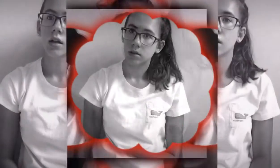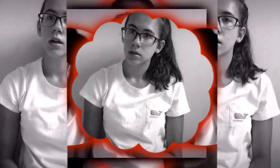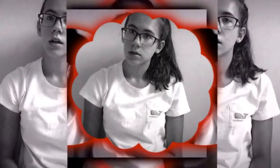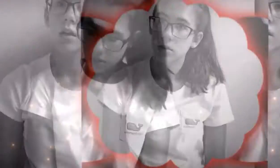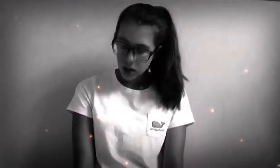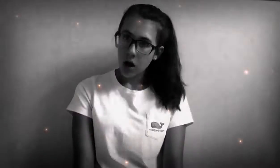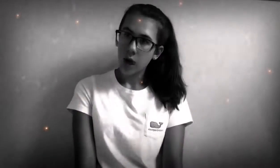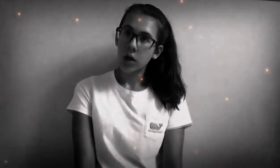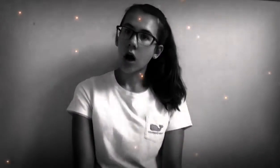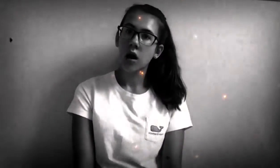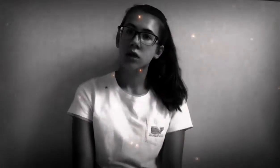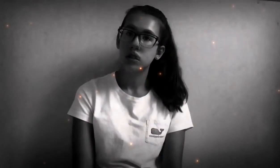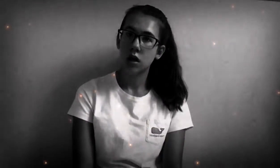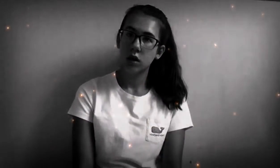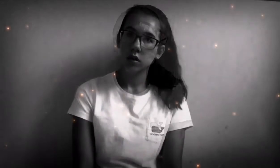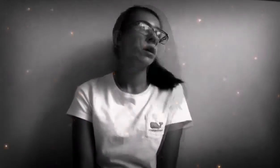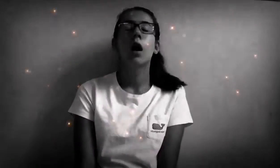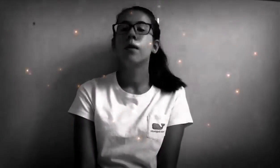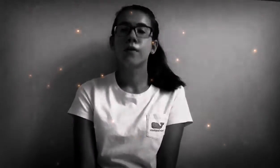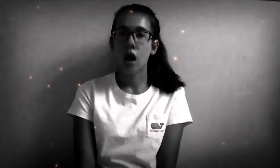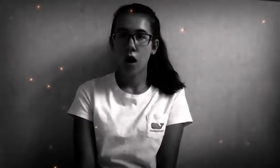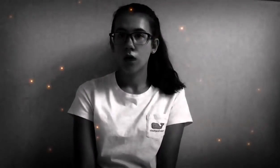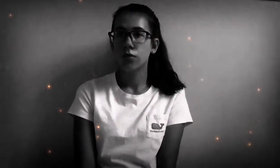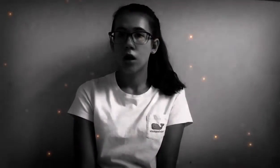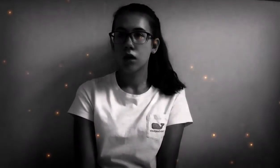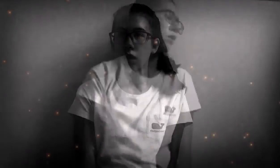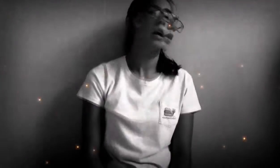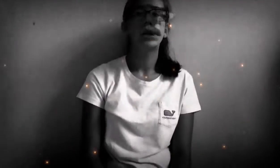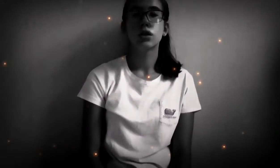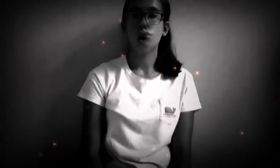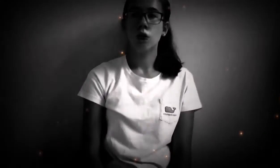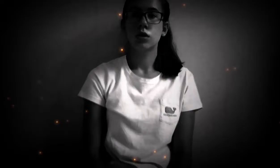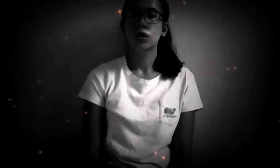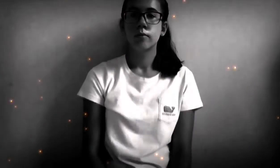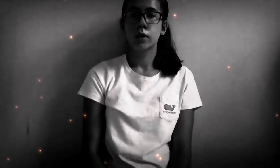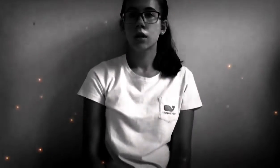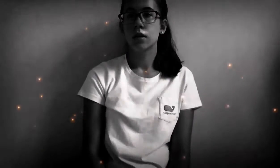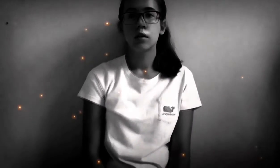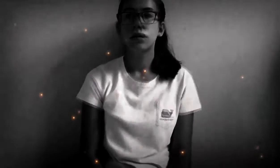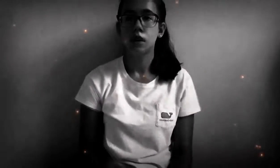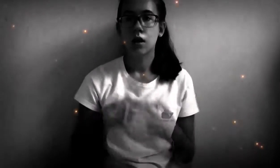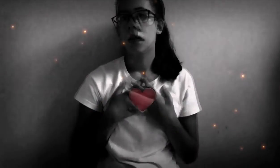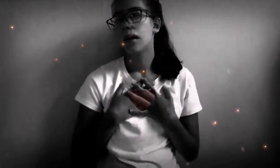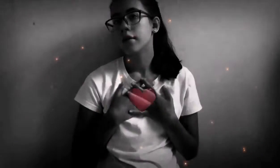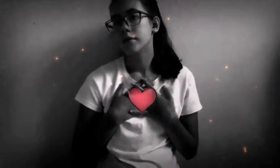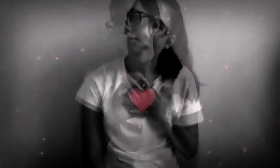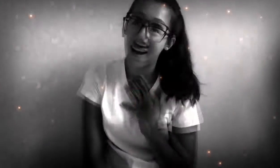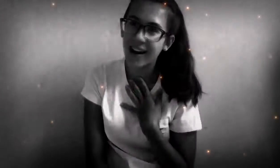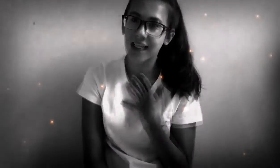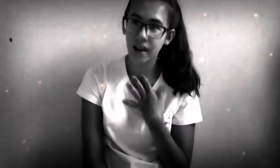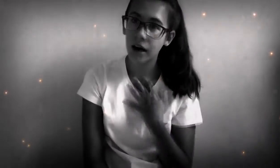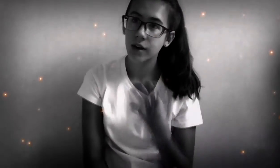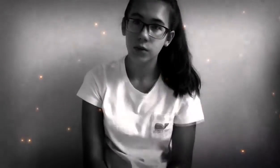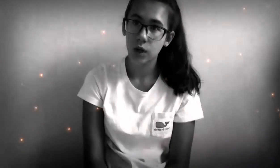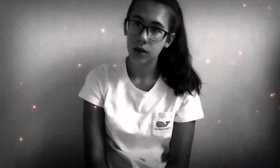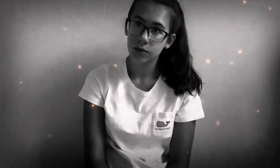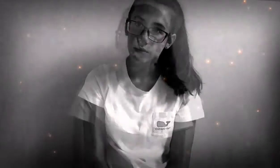weep. I'm lost and I'm found, but it's torture being in love. I love when